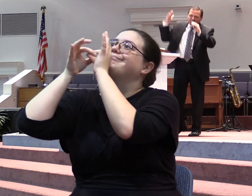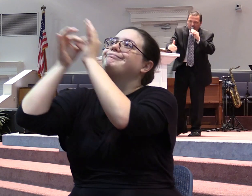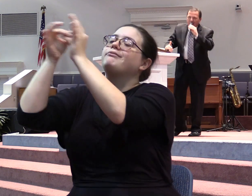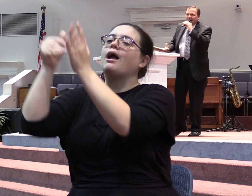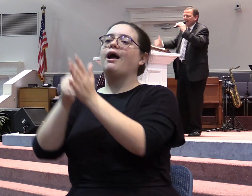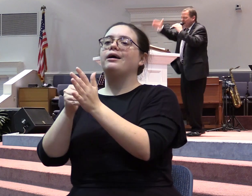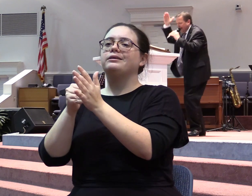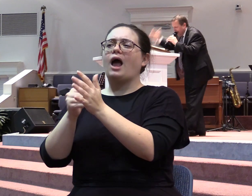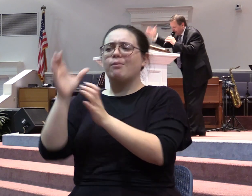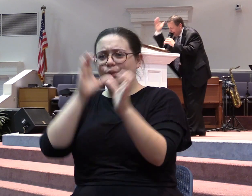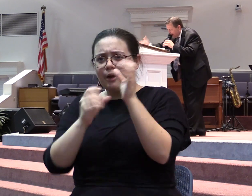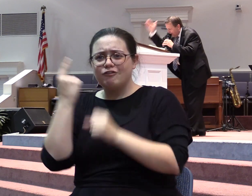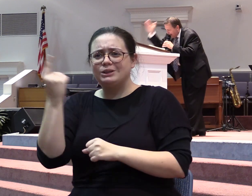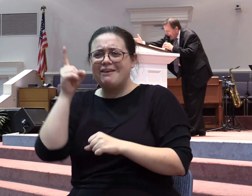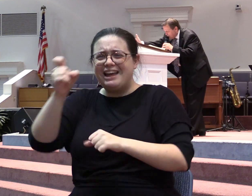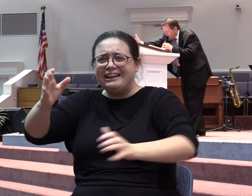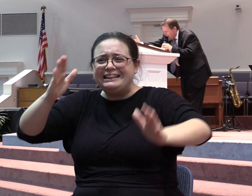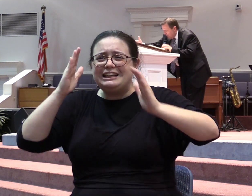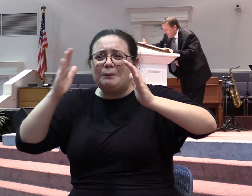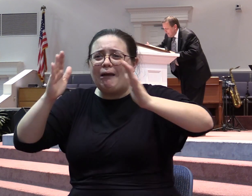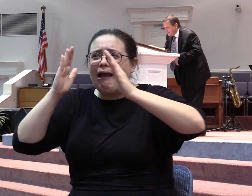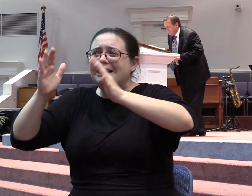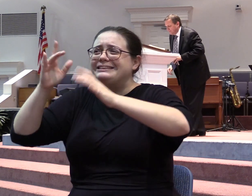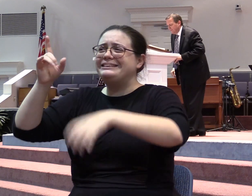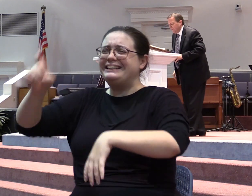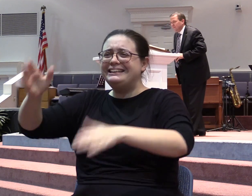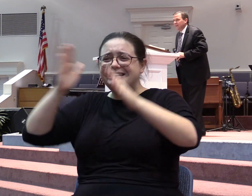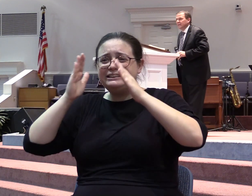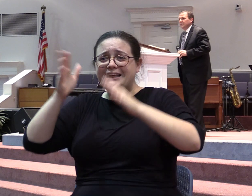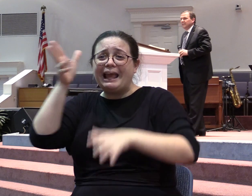looking for somebody that needs to hear the gospel.